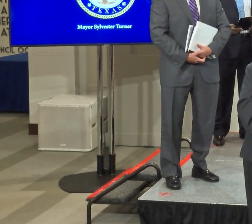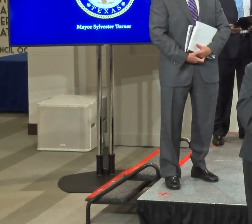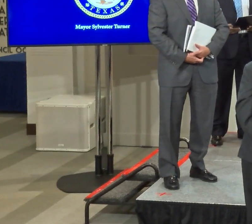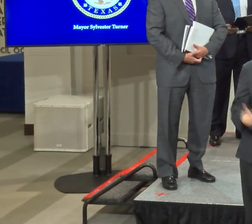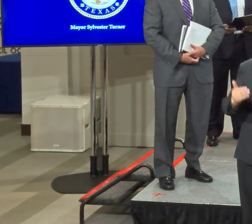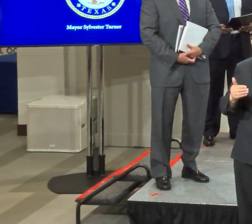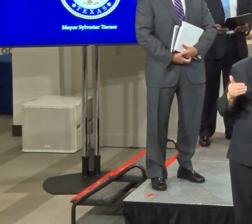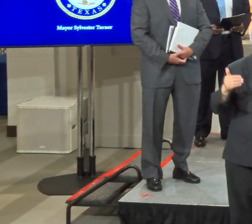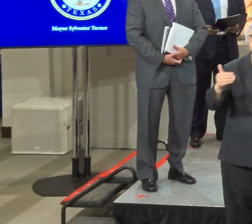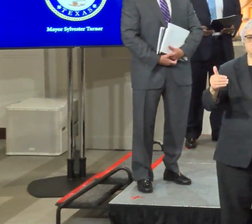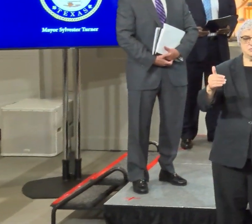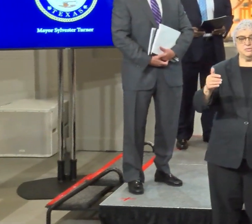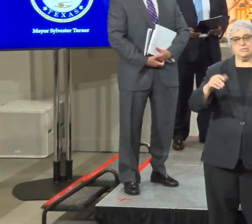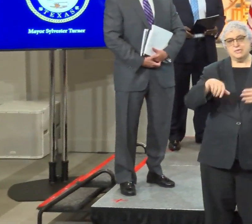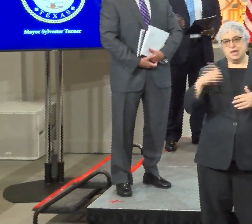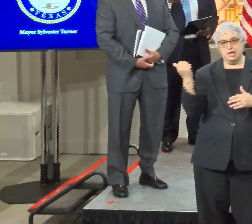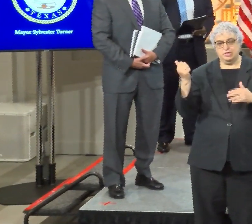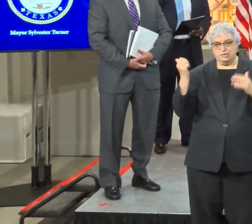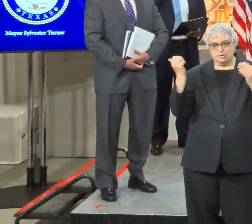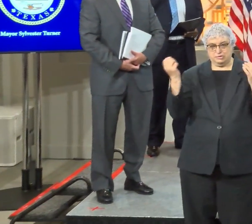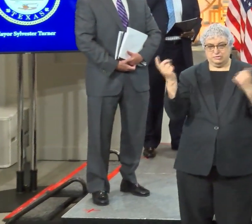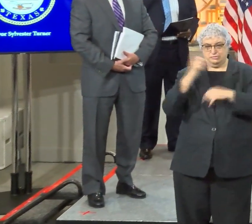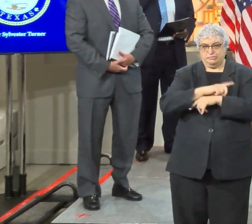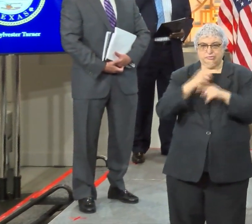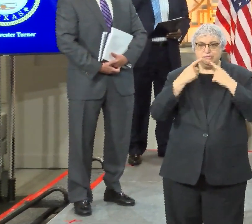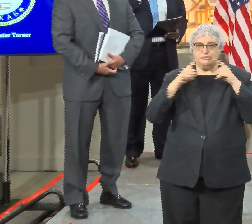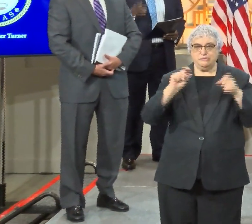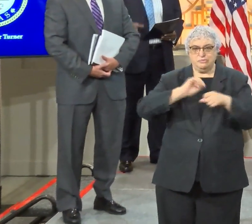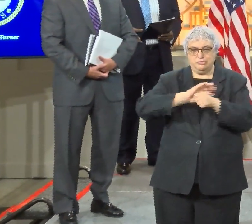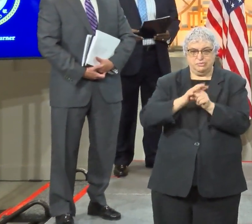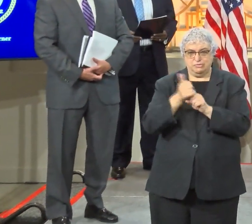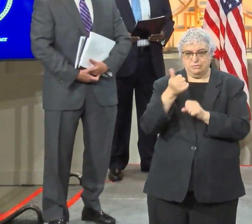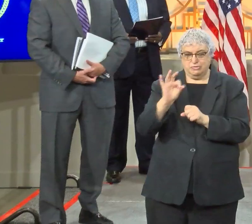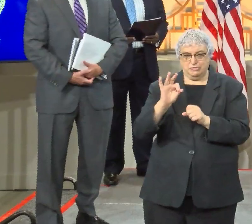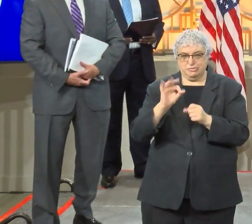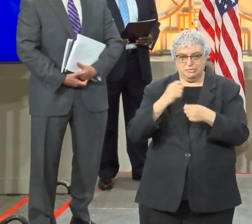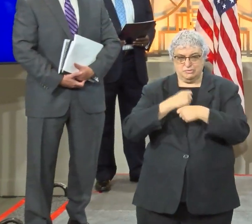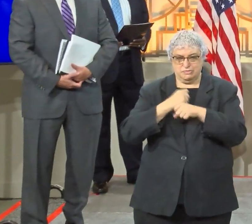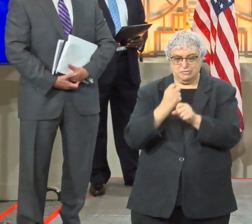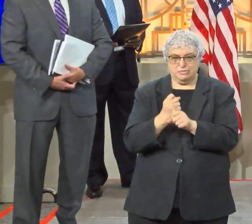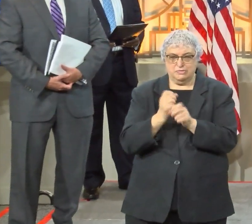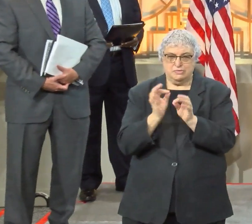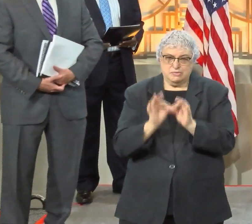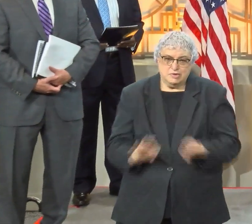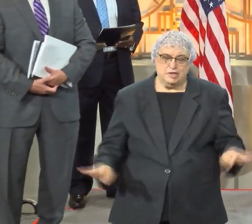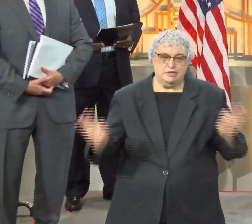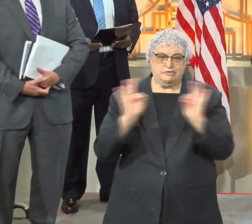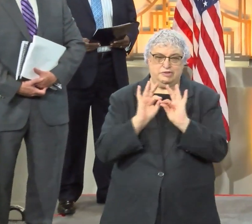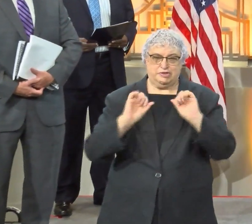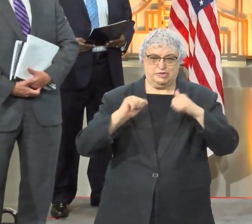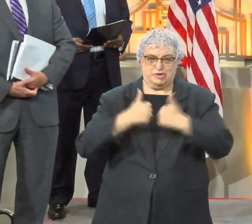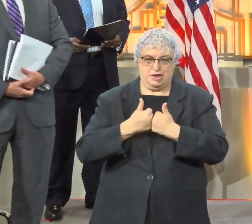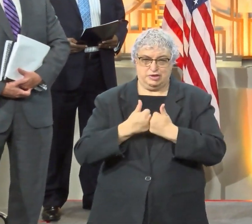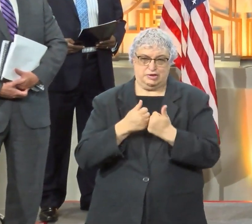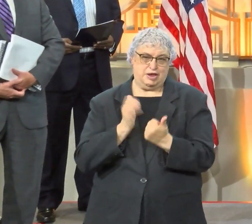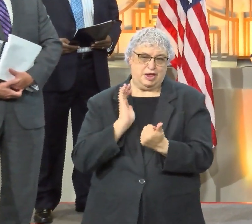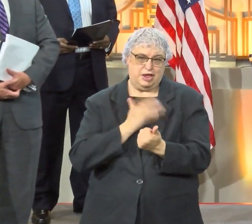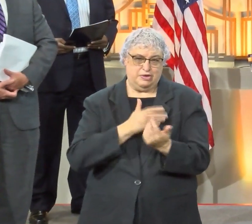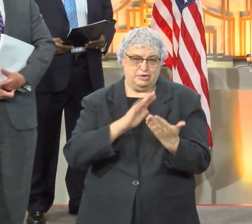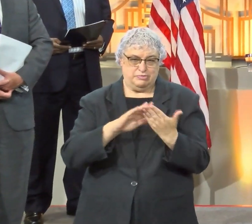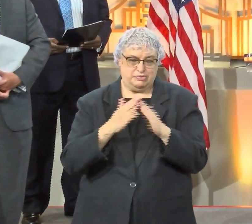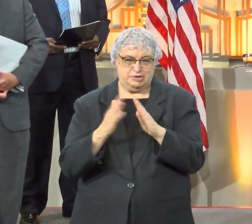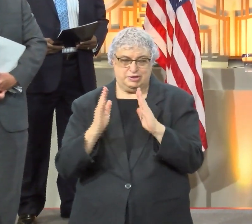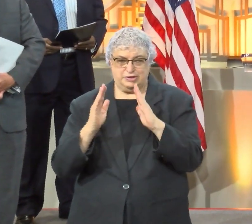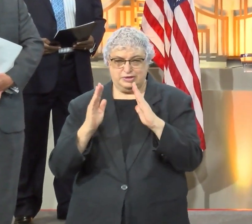Moving forward on today's other announcement, the COVID-19 pandemic has created significant challenges in our community, and the